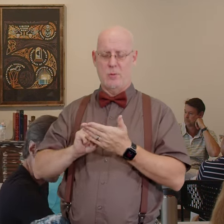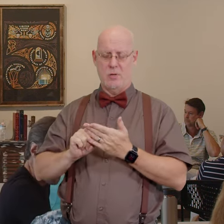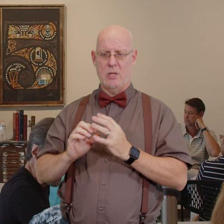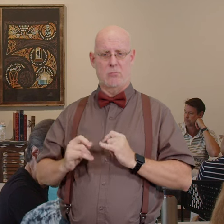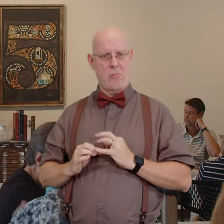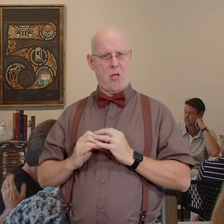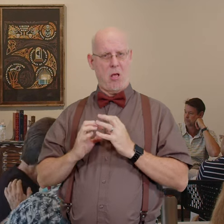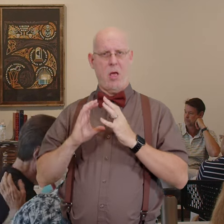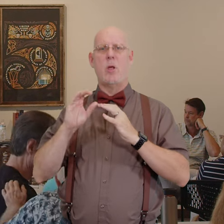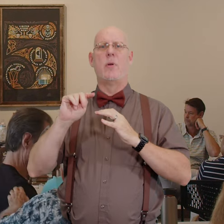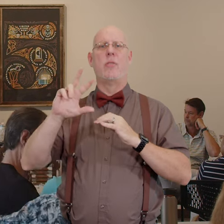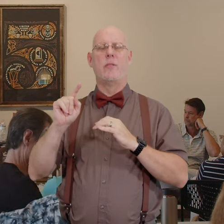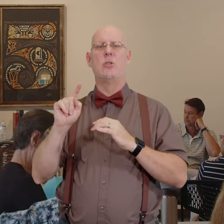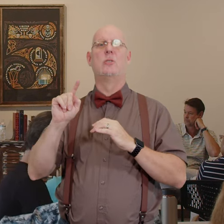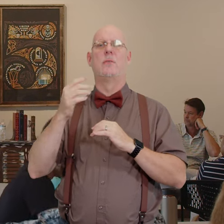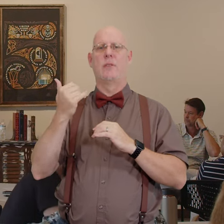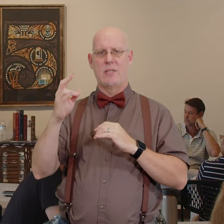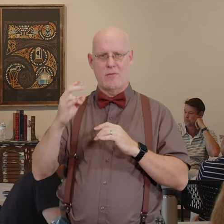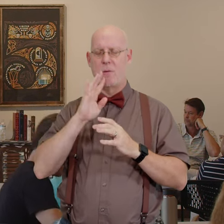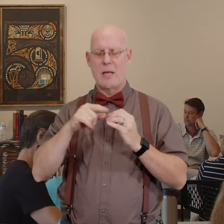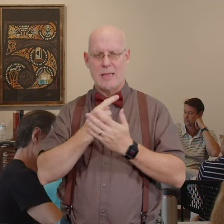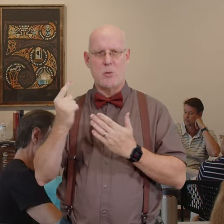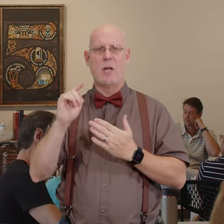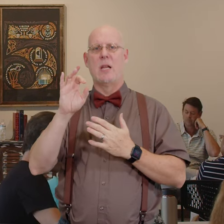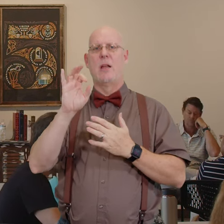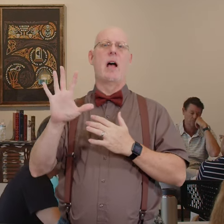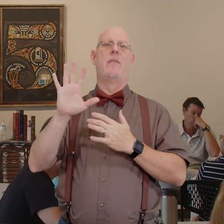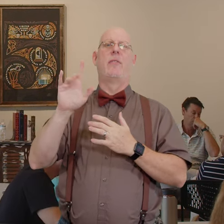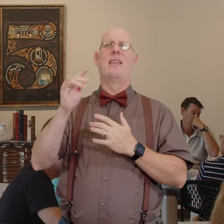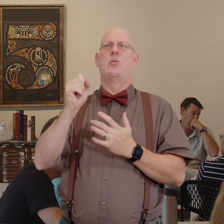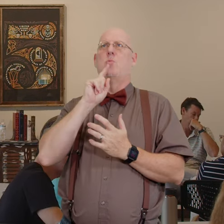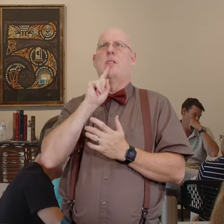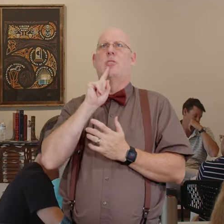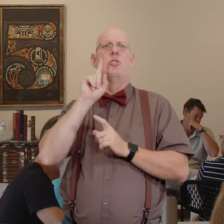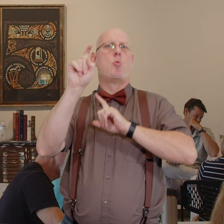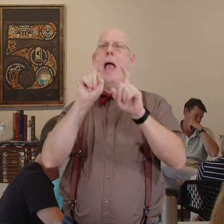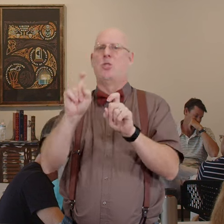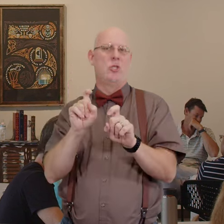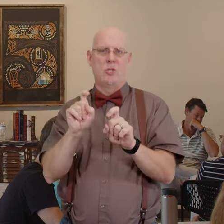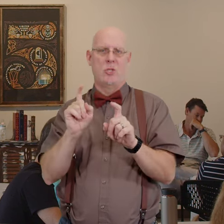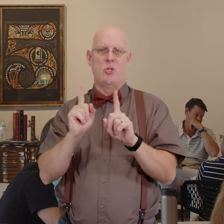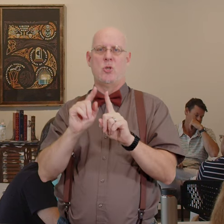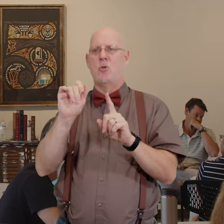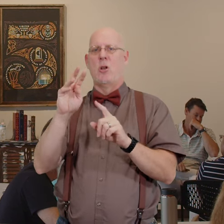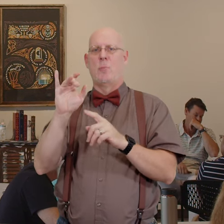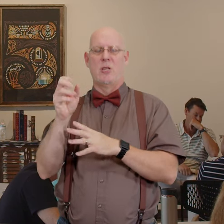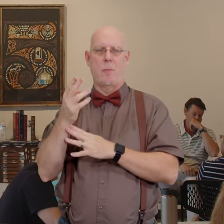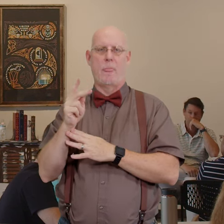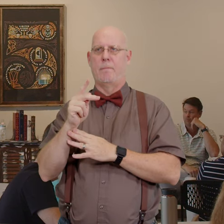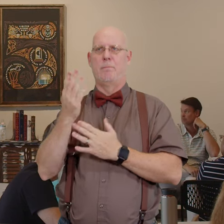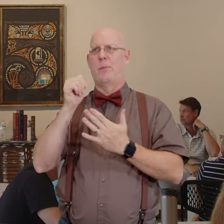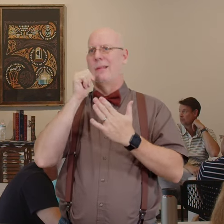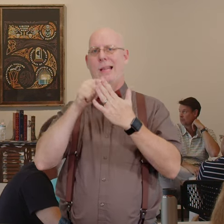course, that culminates October 31st, 1517. We talked about that last week. He nails the 95 Theses, which are really just questions to the Archbishop of Mainz.